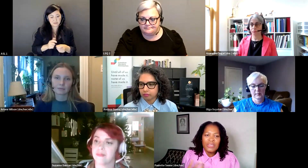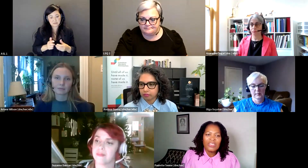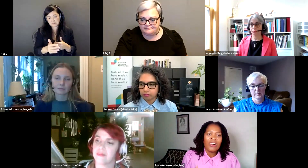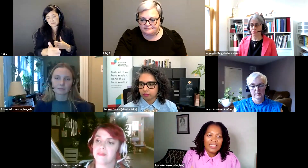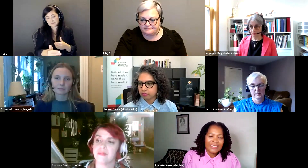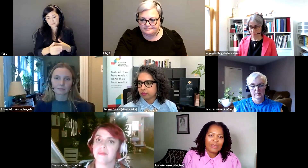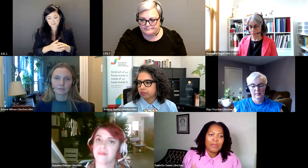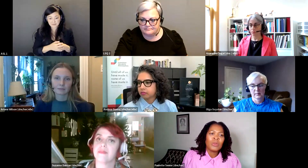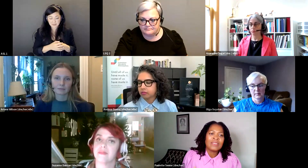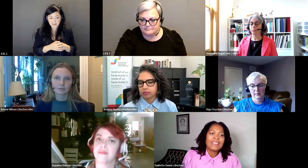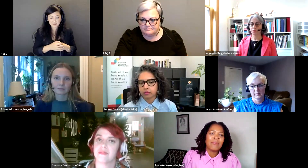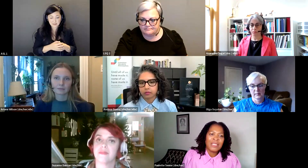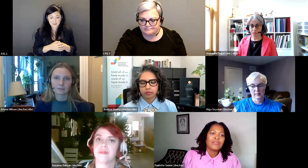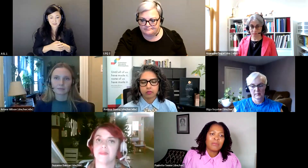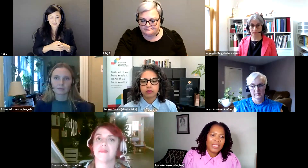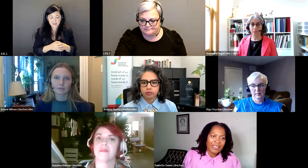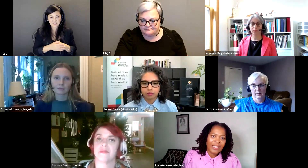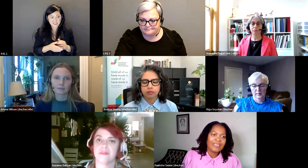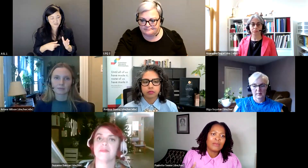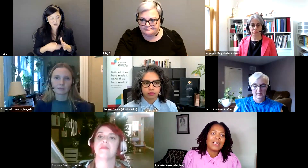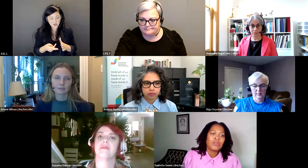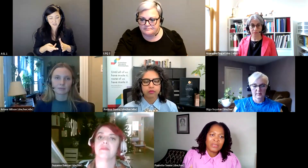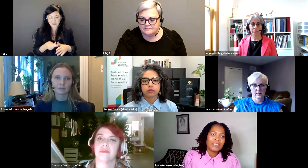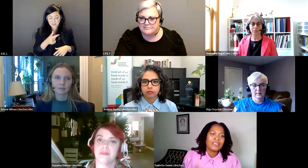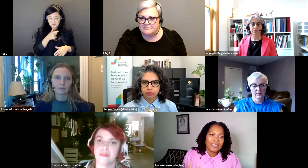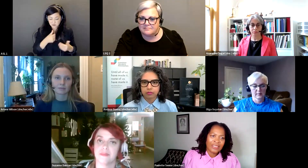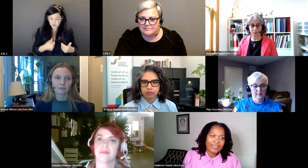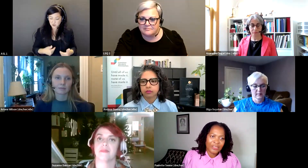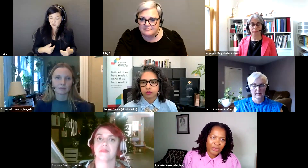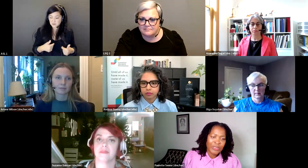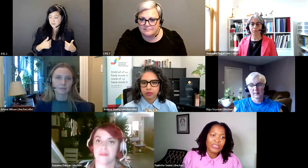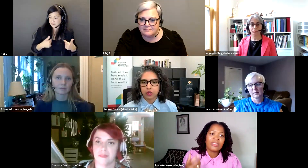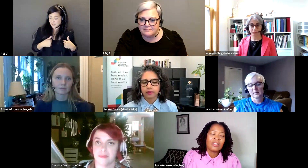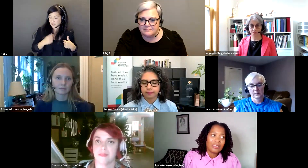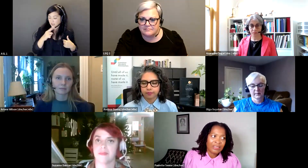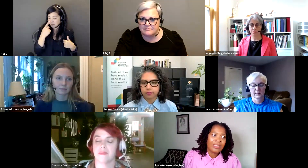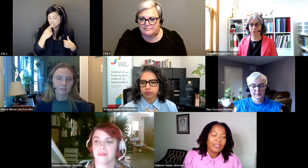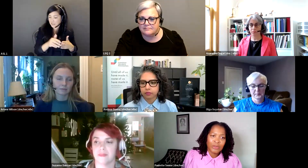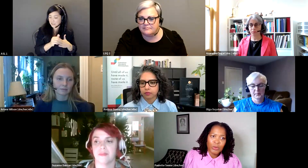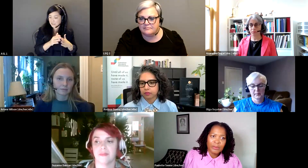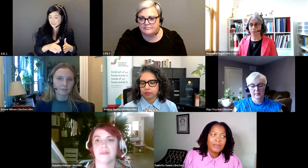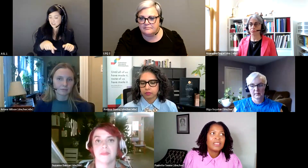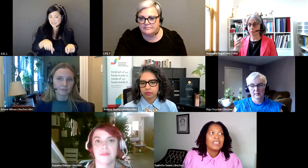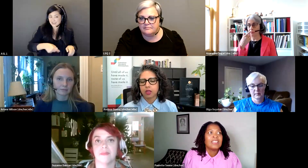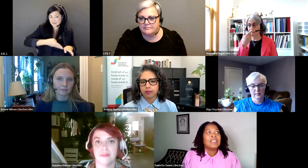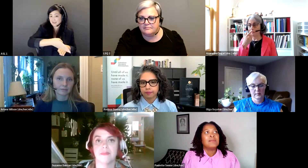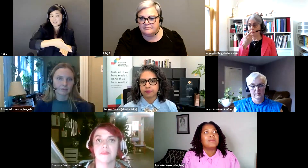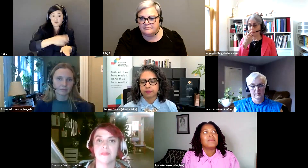be truthful and honest about what does that mean for me as a Black woman leader in this sector, which is not the